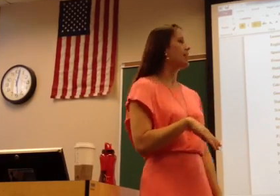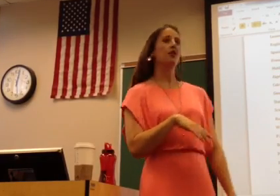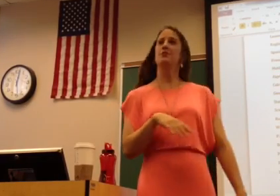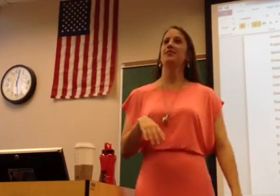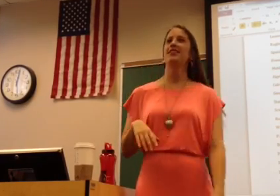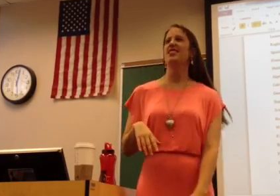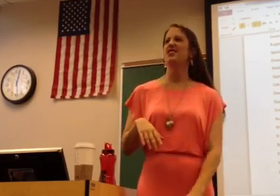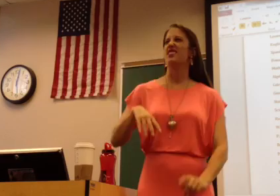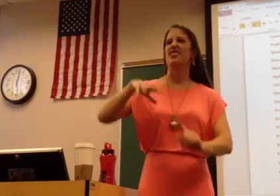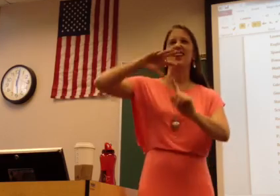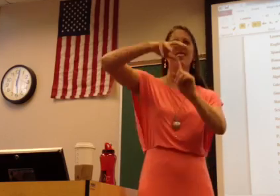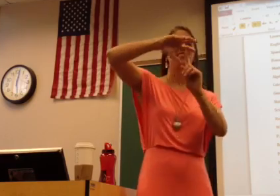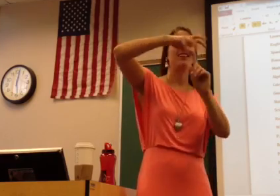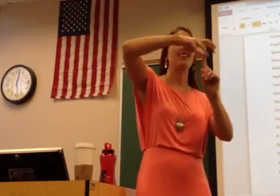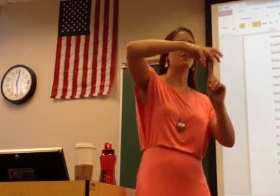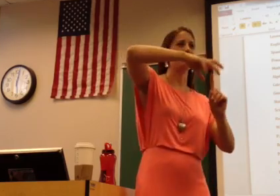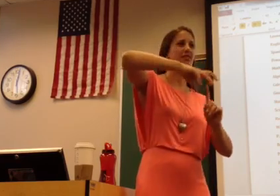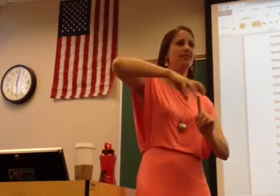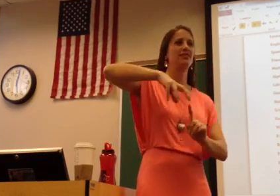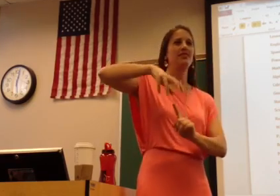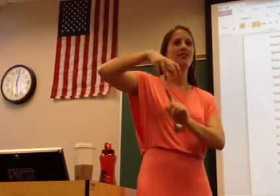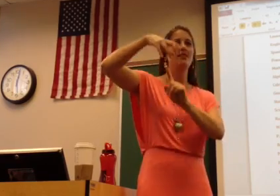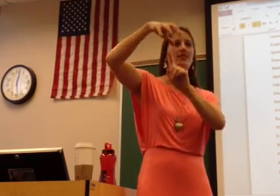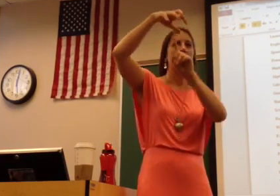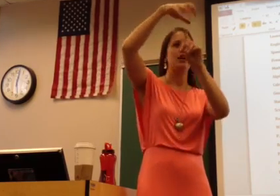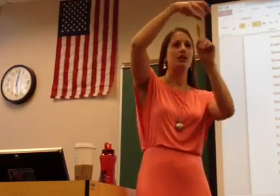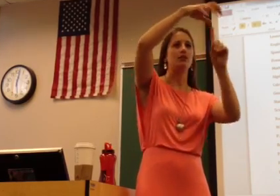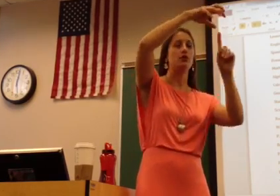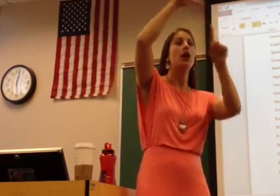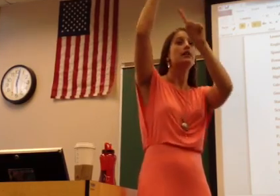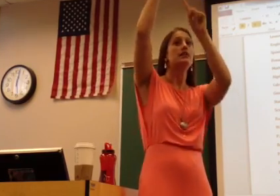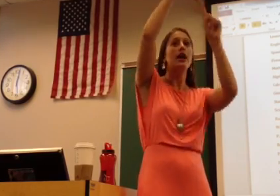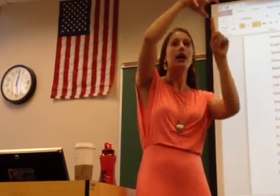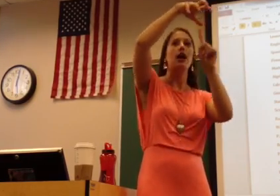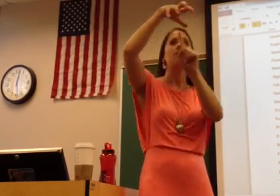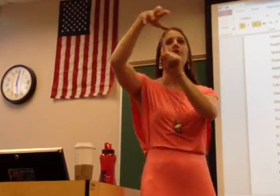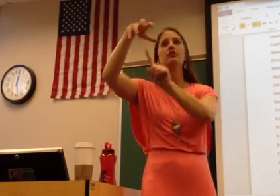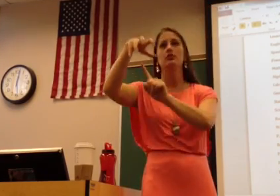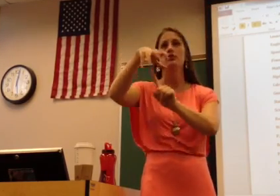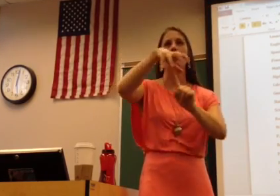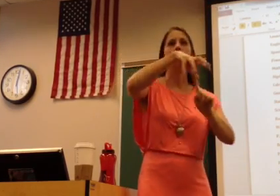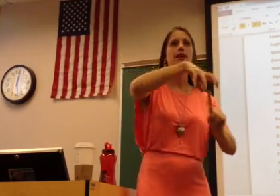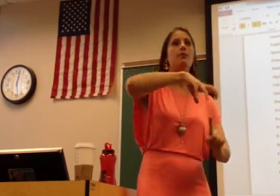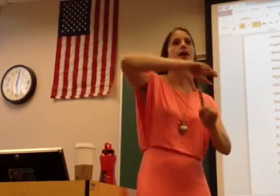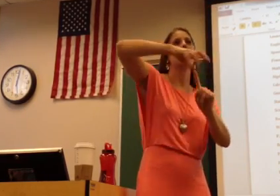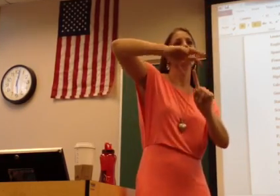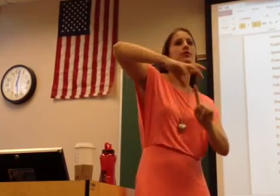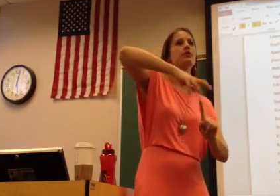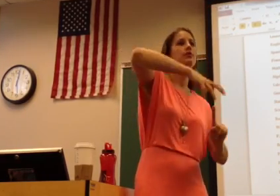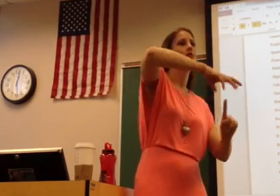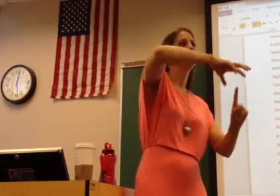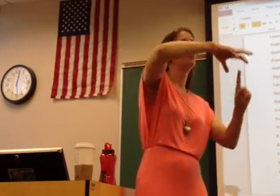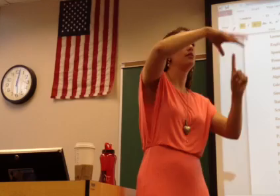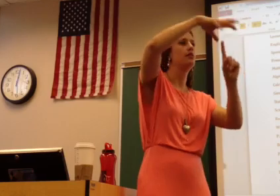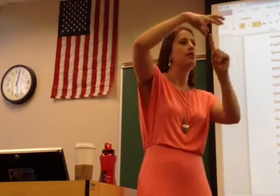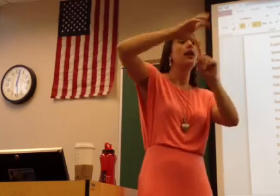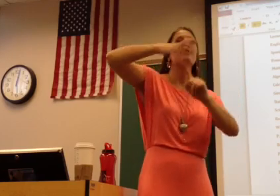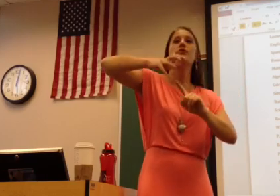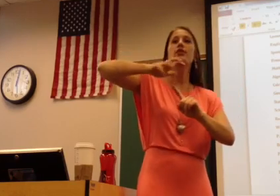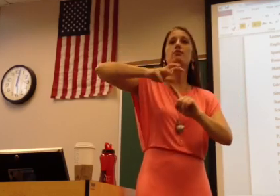Helicopter? I think I should Oh, you use did that. it, you did it. Helicopter. Helicopter. Skydive, because you're going down, but helicopter. And it's okay, the wrist